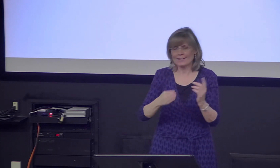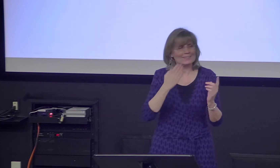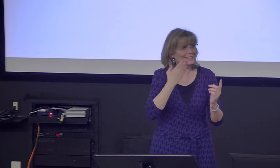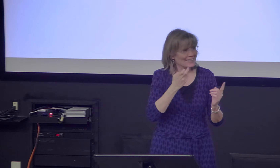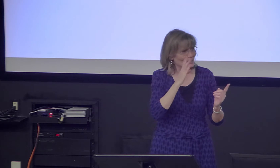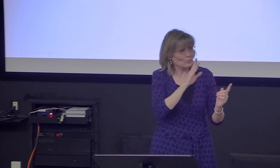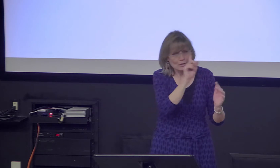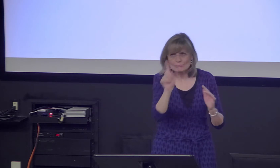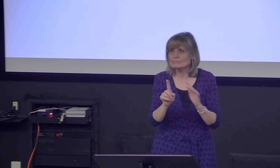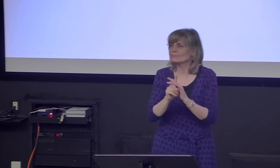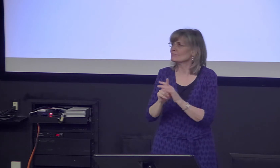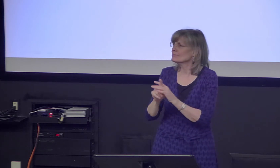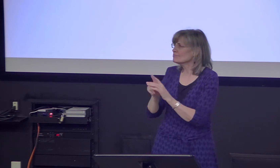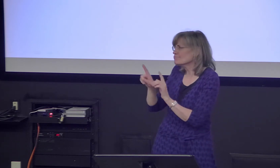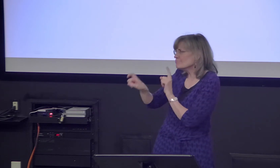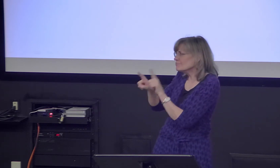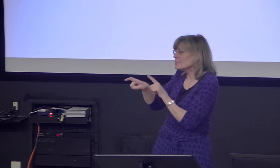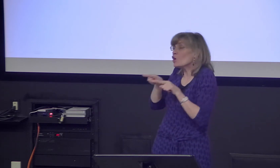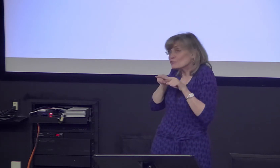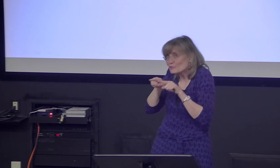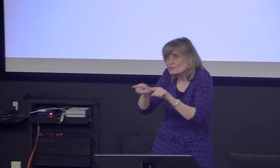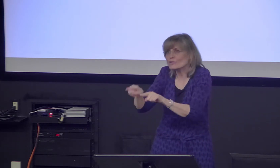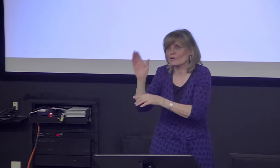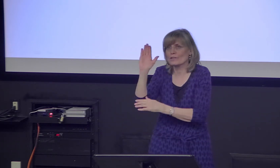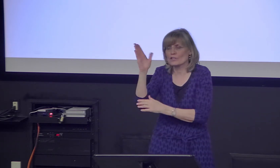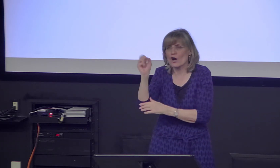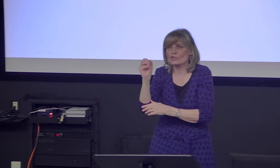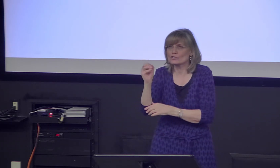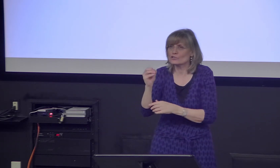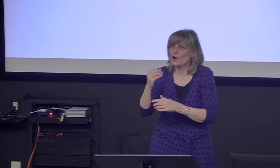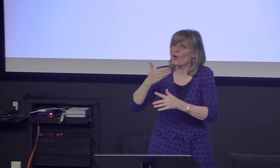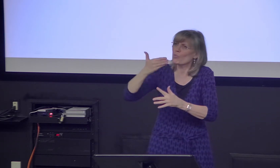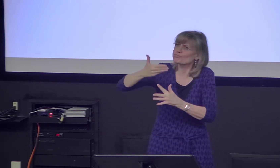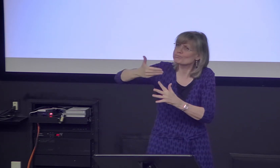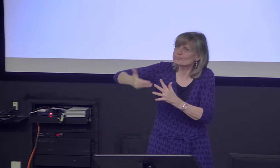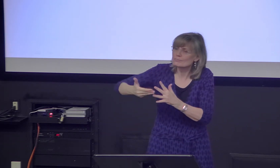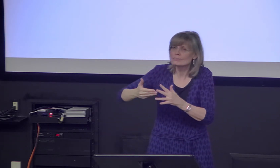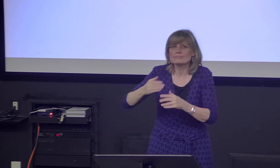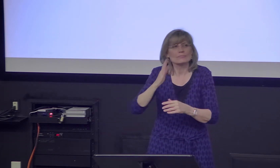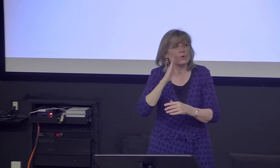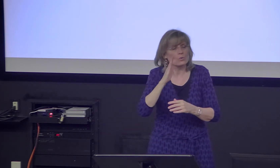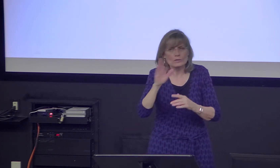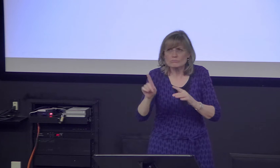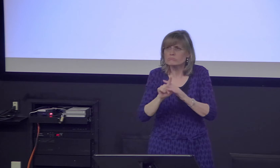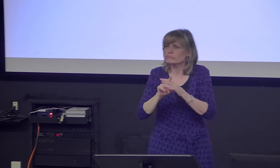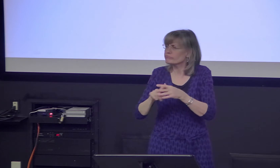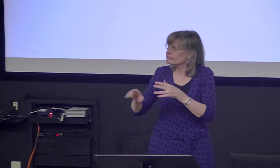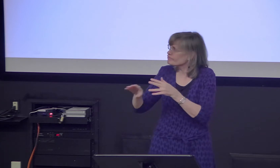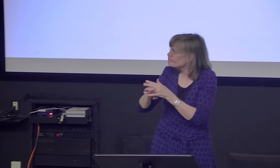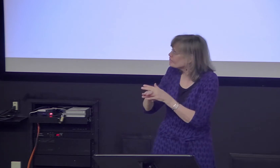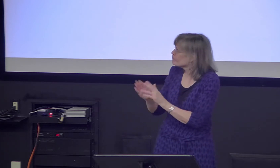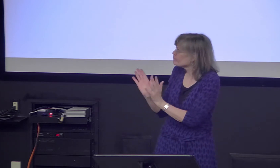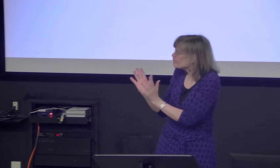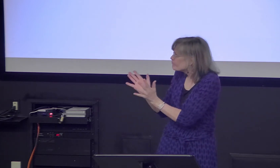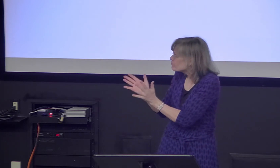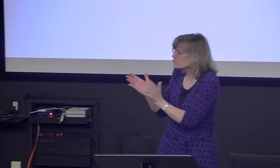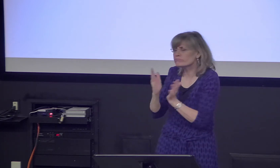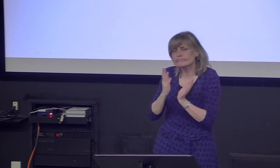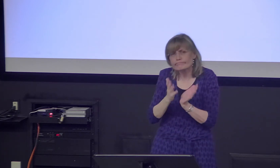instead of waiting to the end, will come up and ask Dr. Stone some questions during his presentation. So he will be asking